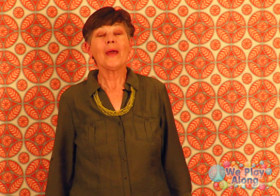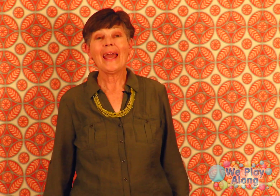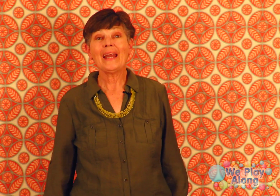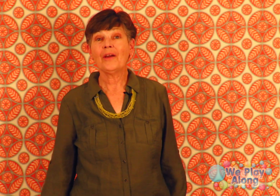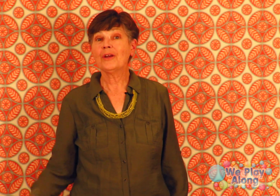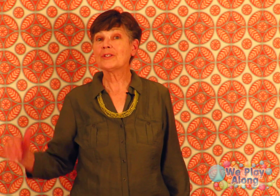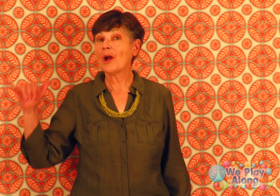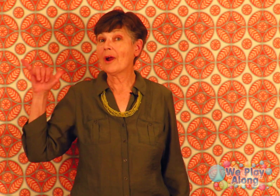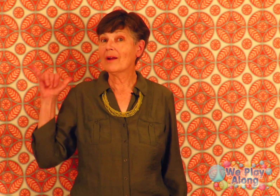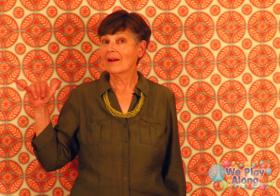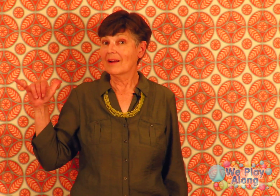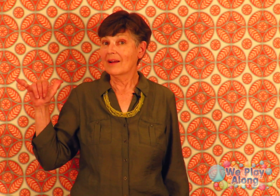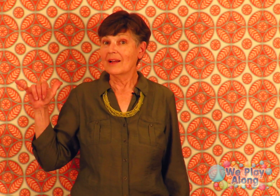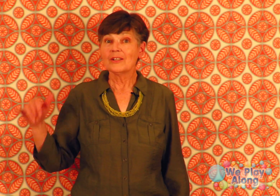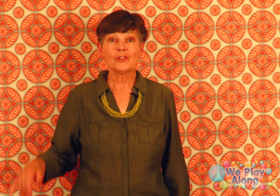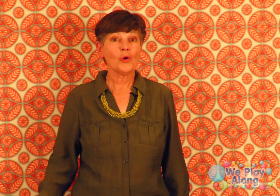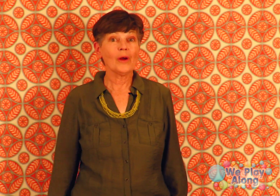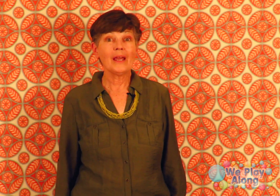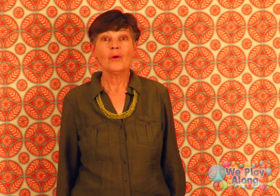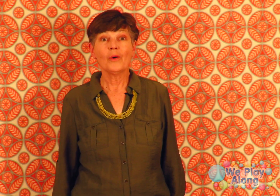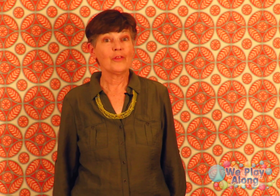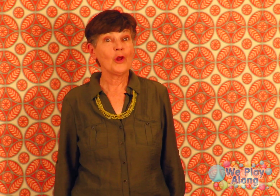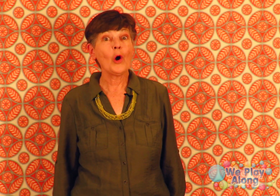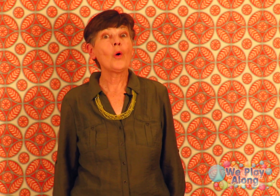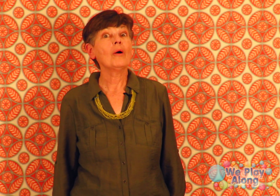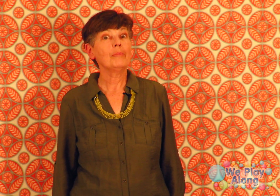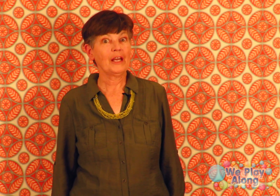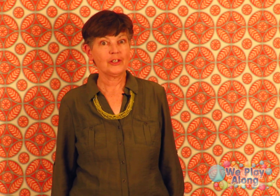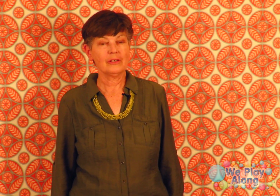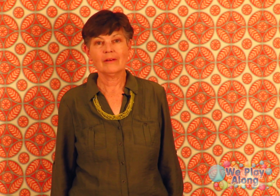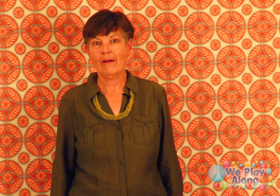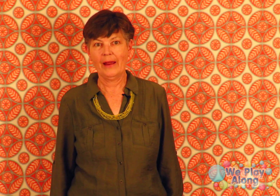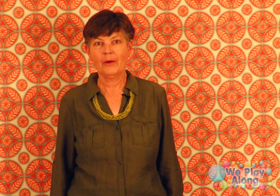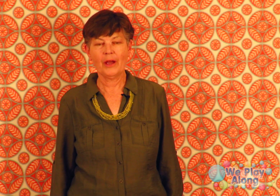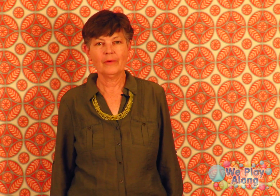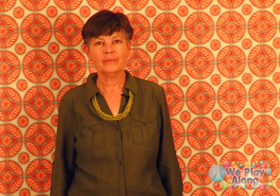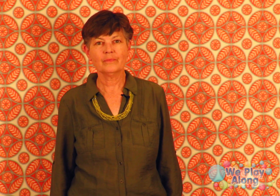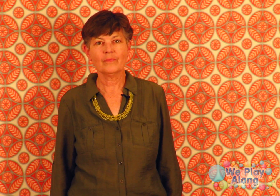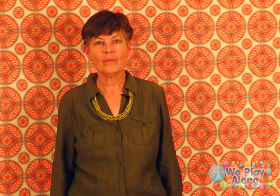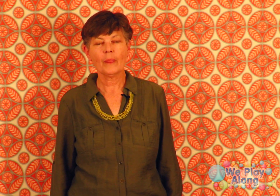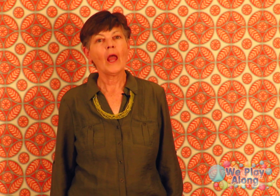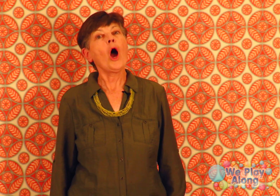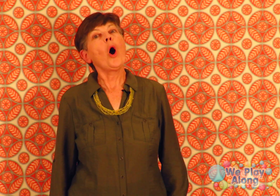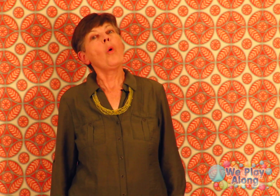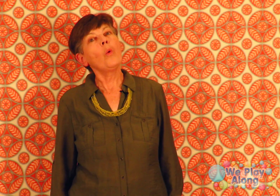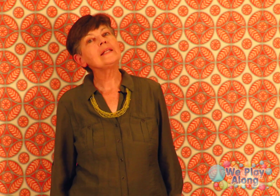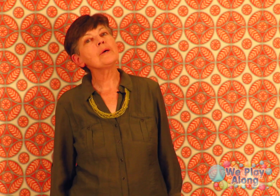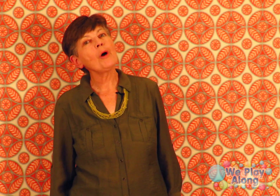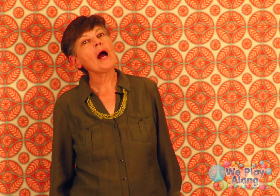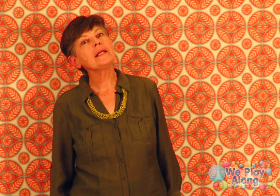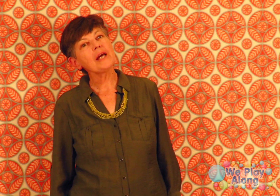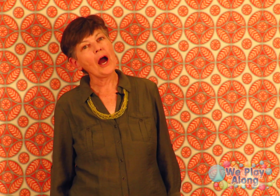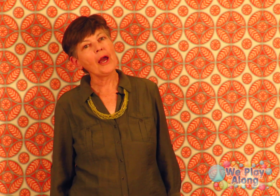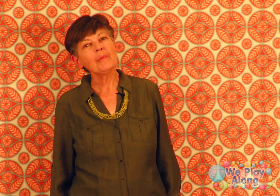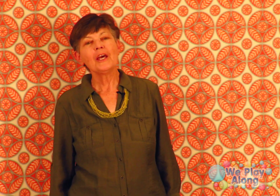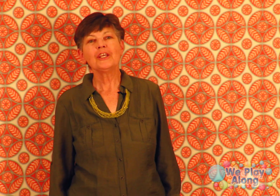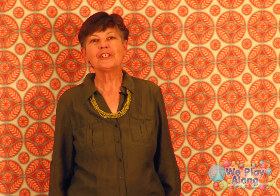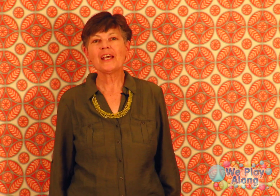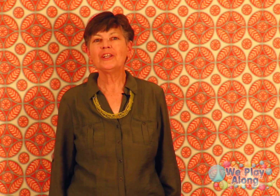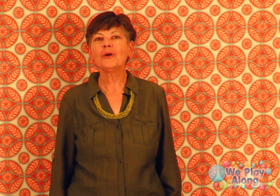Okay, now here's our story with no pictures. All right, here we go. Once upon a time, Yesenia